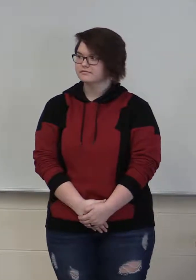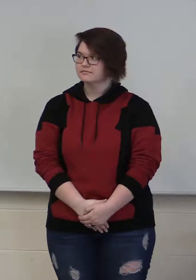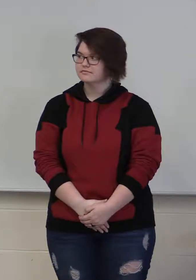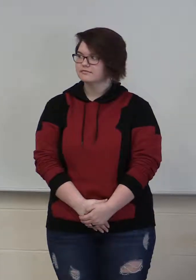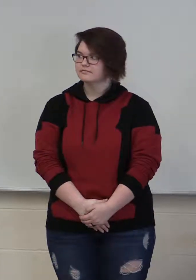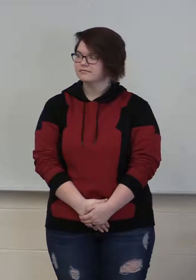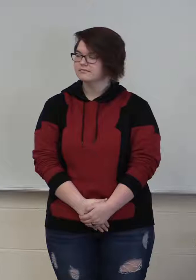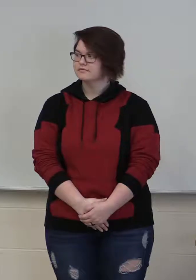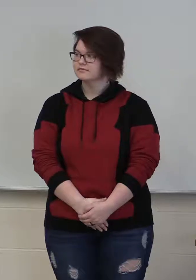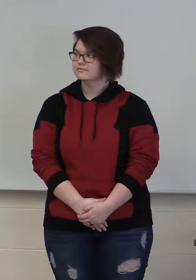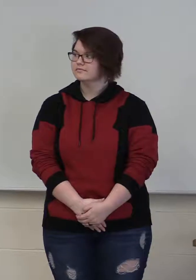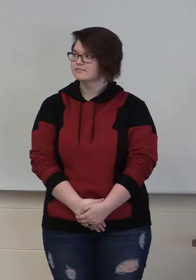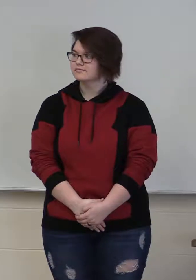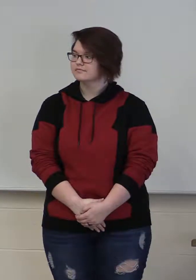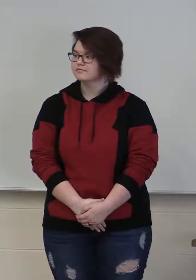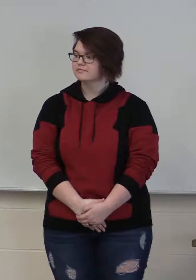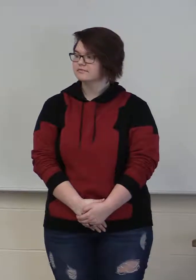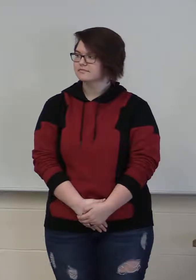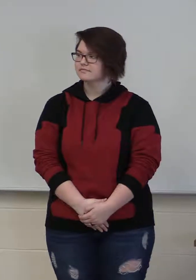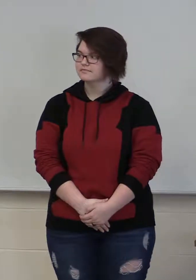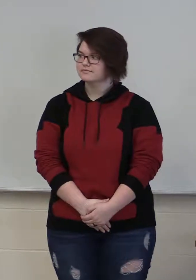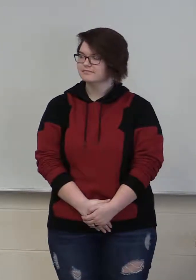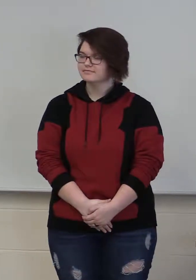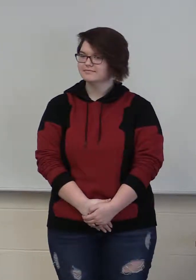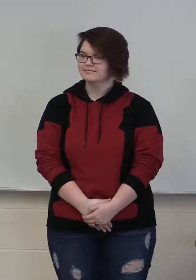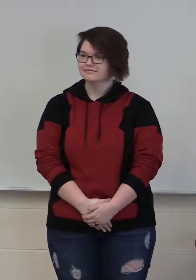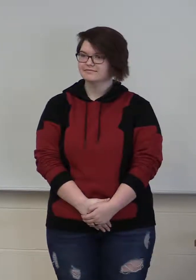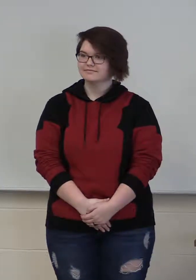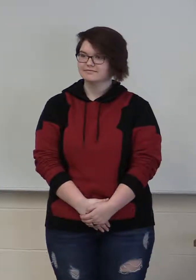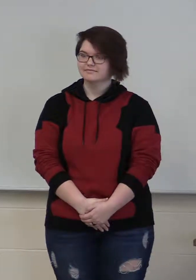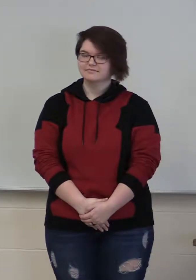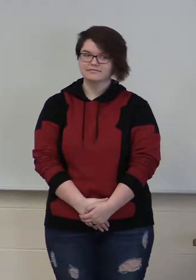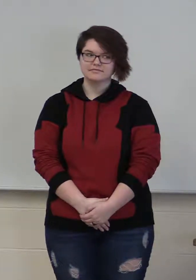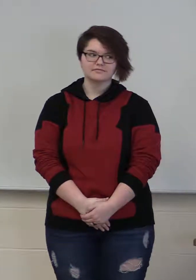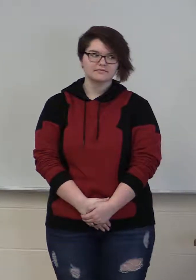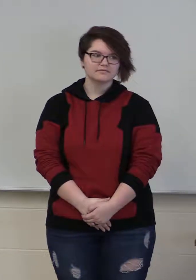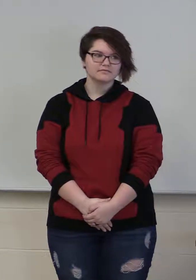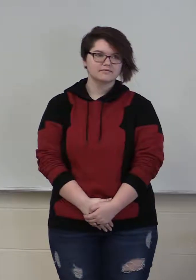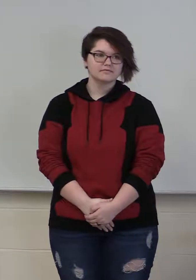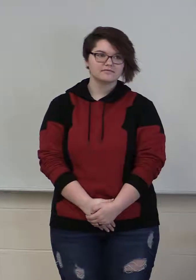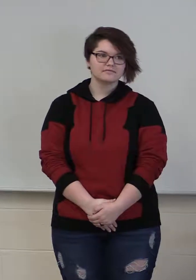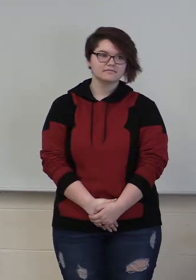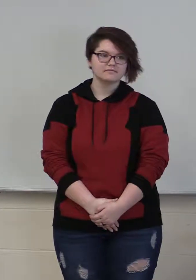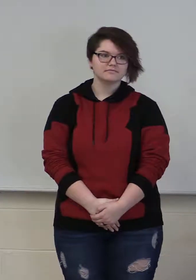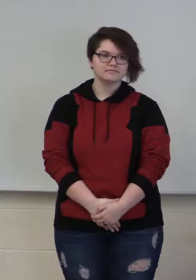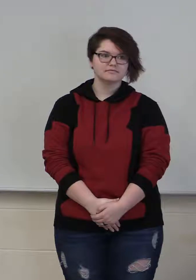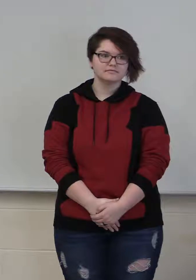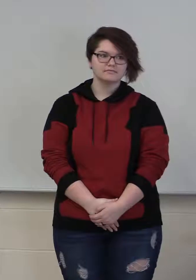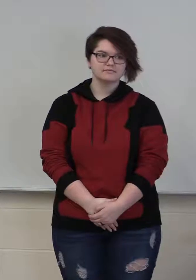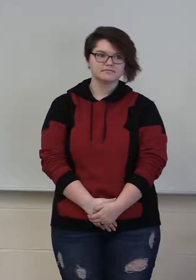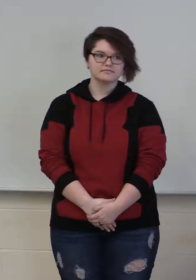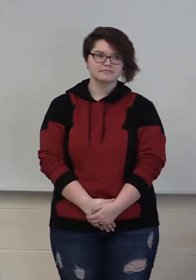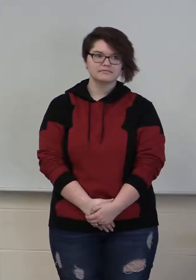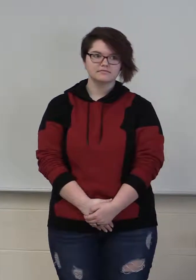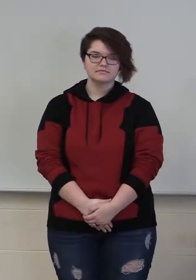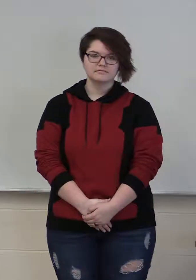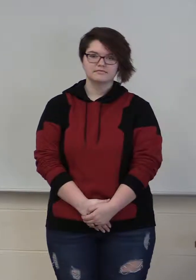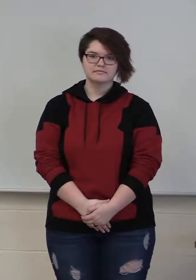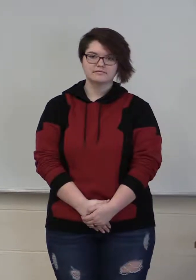got to demonstrate facial expressions to you because lots of people really don't know ASL or really don't know what it is, but now